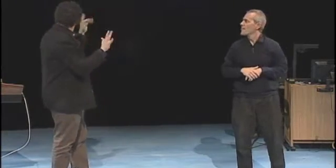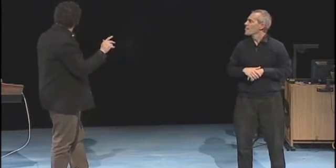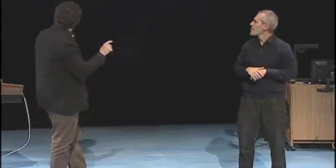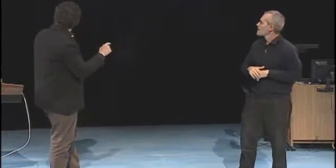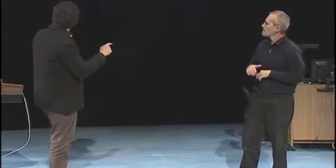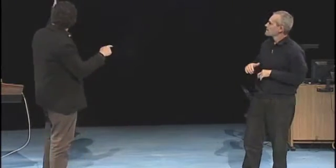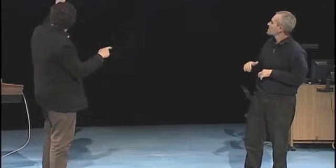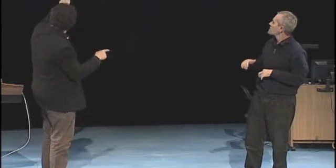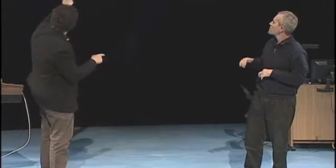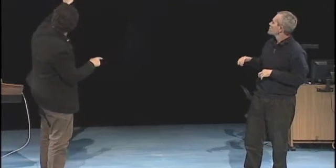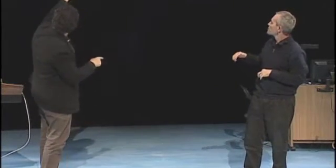and